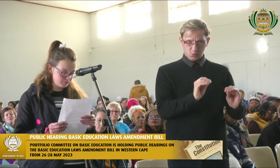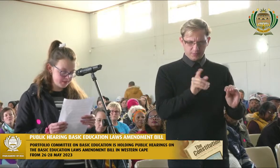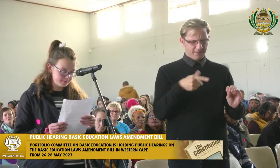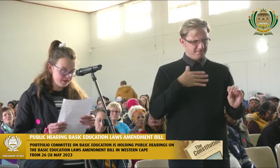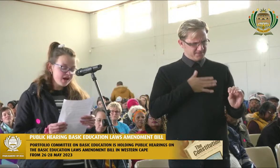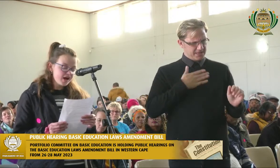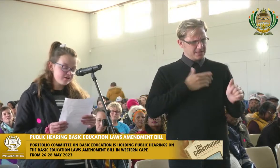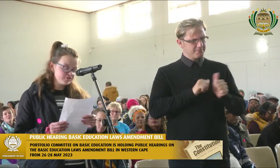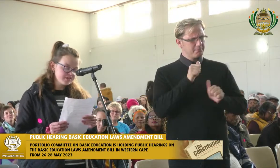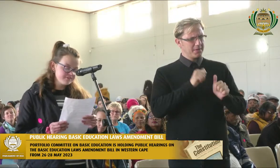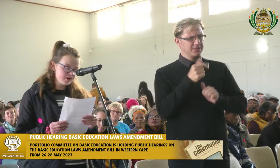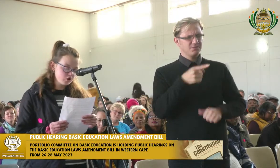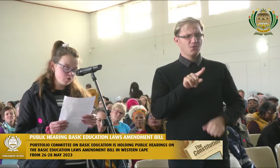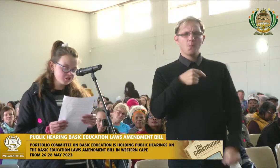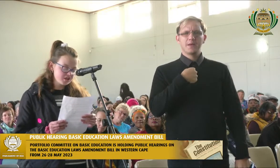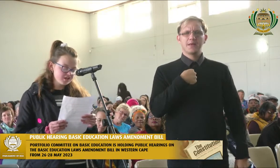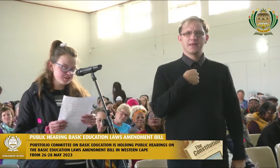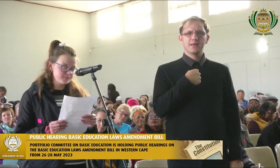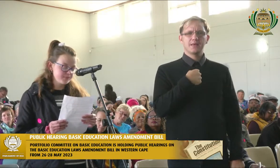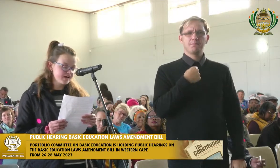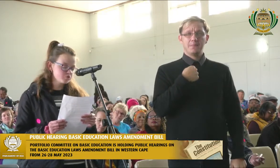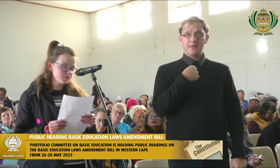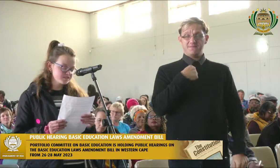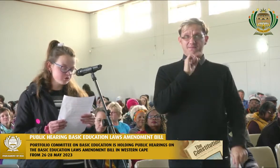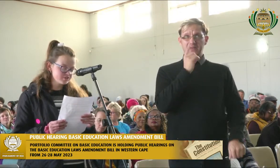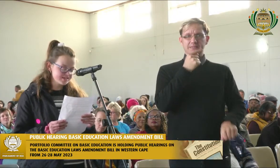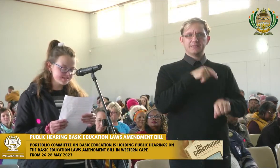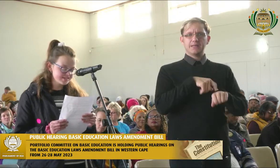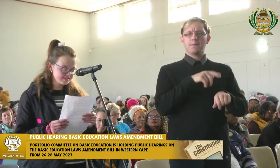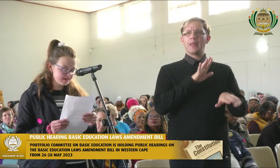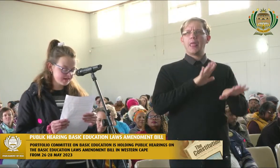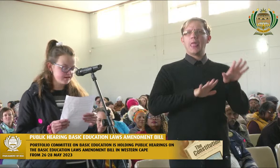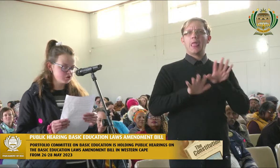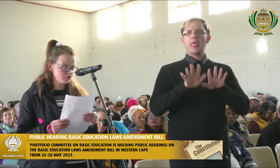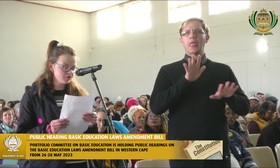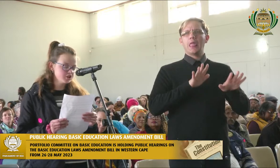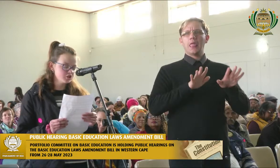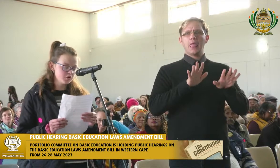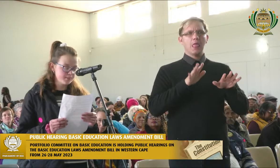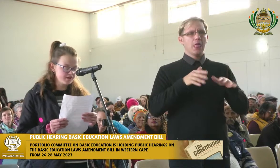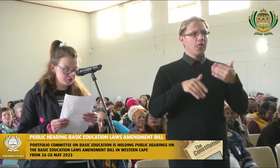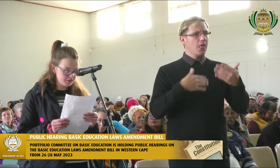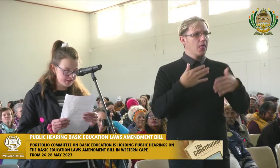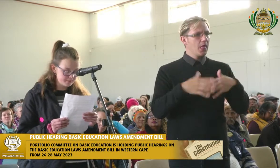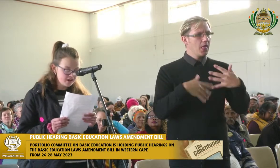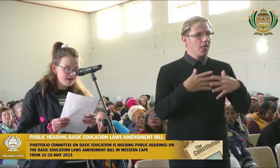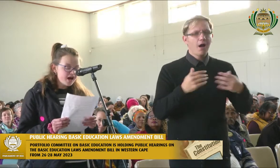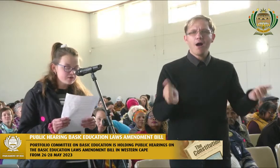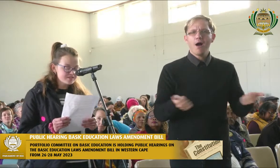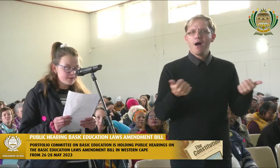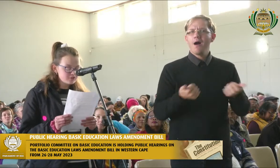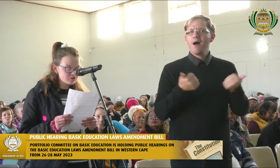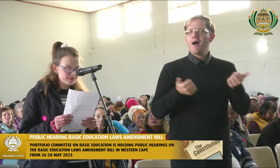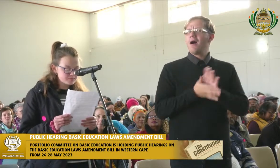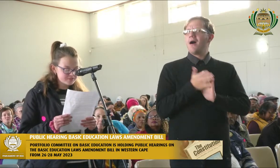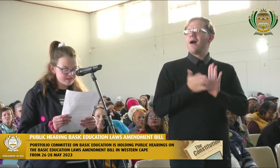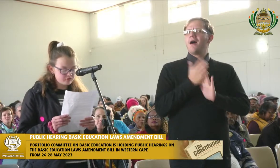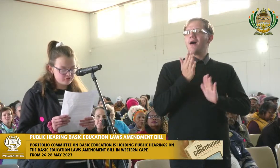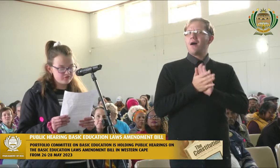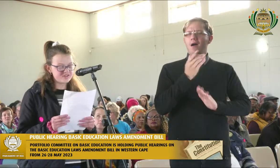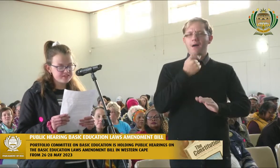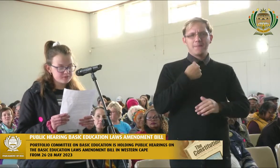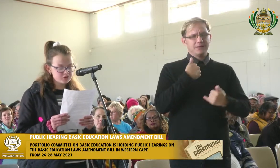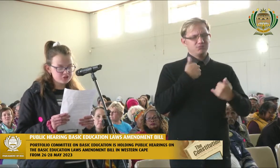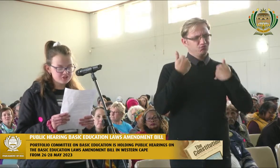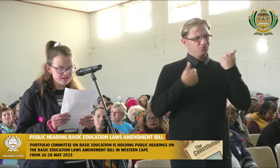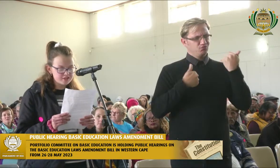best route for me. At first, I found it quite challenging, but as weeks passed, I settled in and I started to enjoy my journey. I was able to pace myself